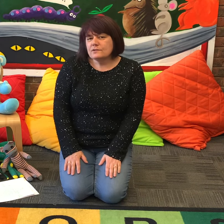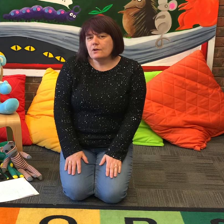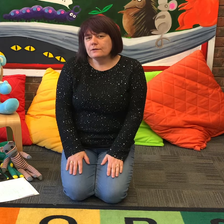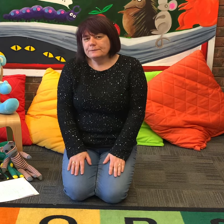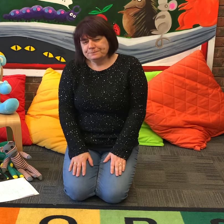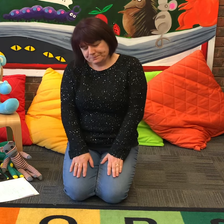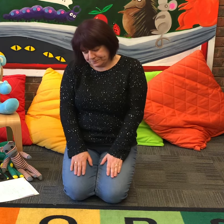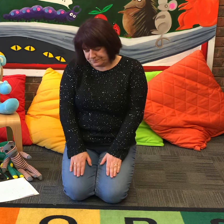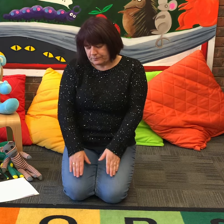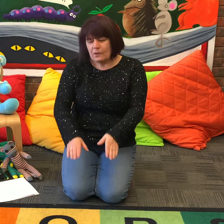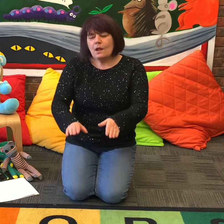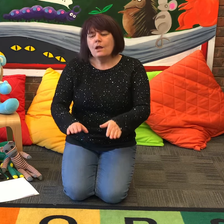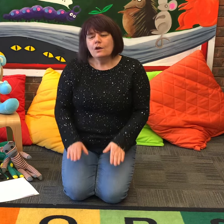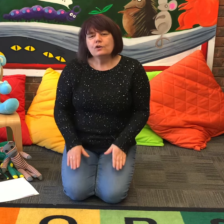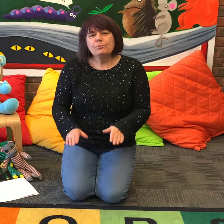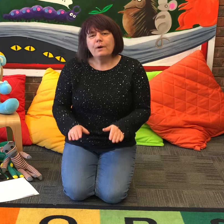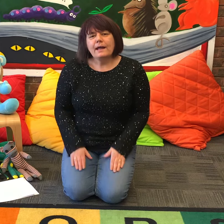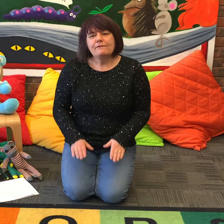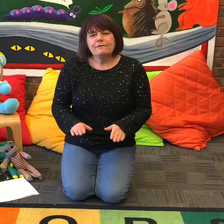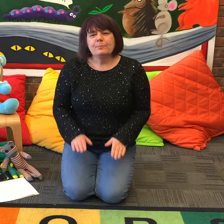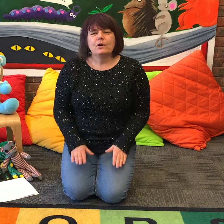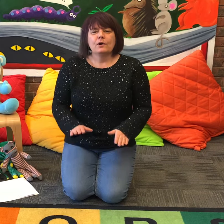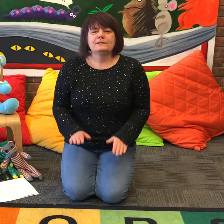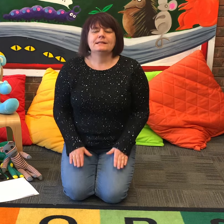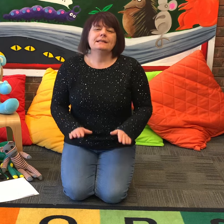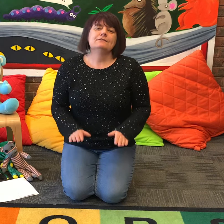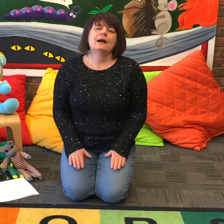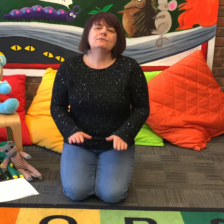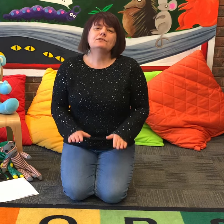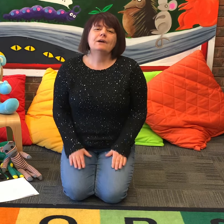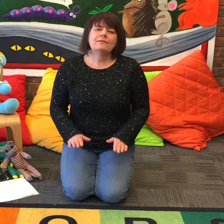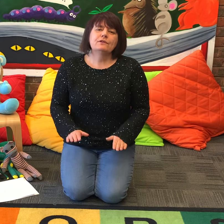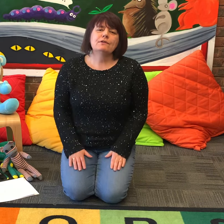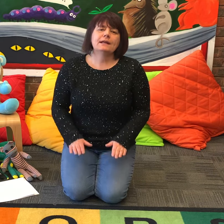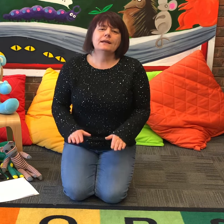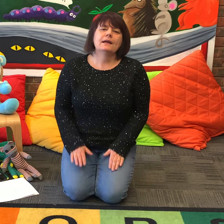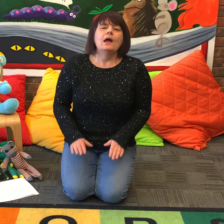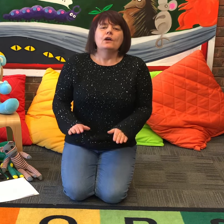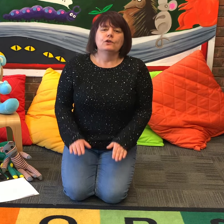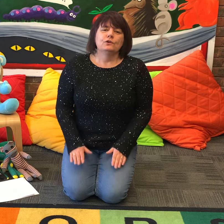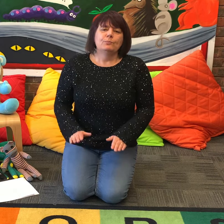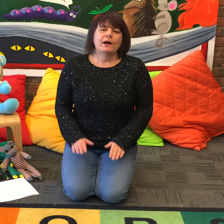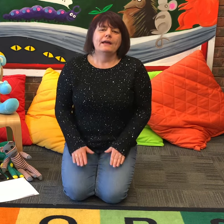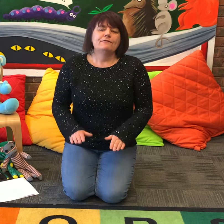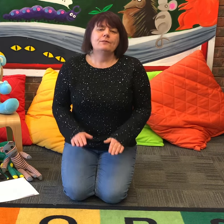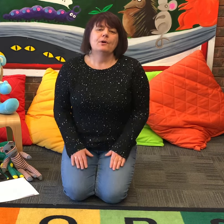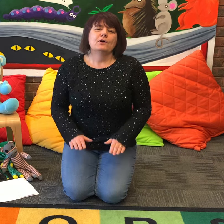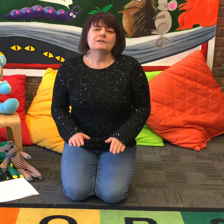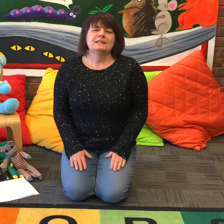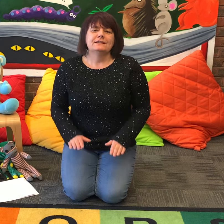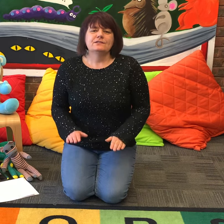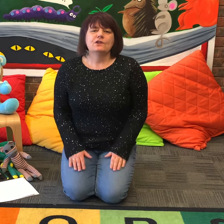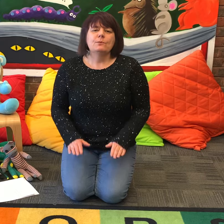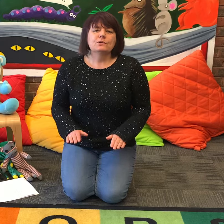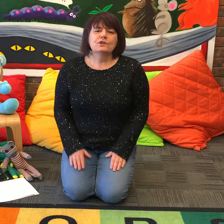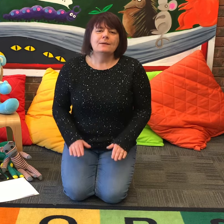song. Goodbye, everybody, round and round the ring. Goodbye, everybody, there's no more time to